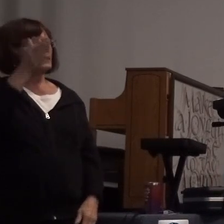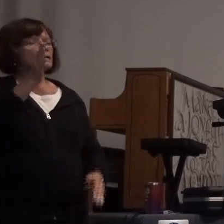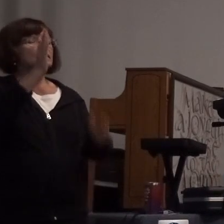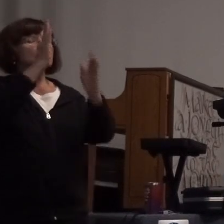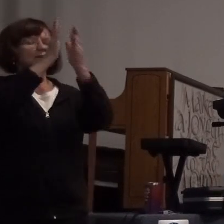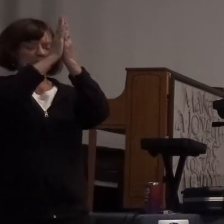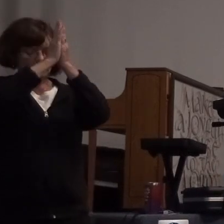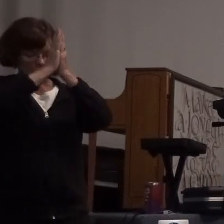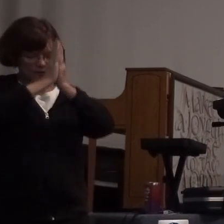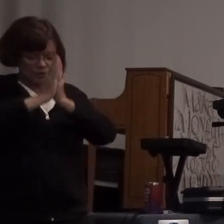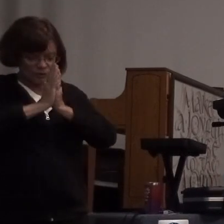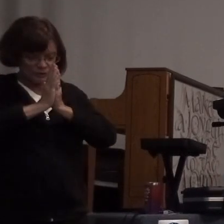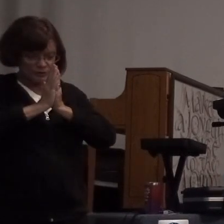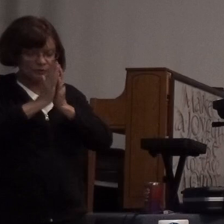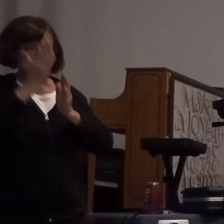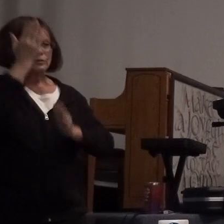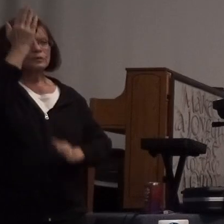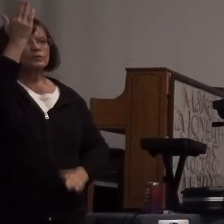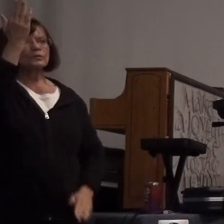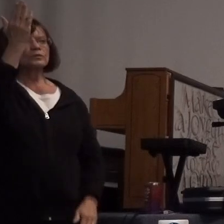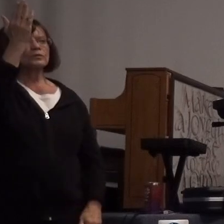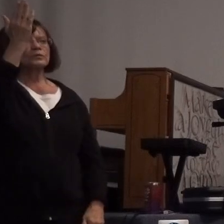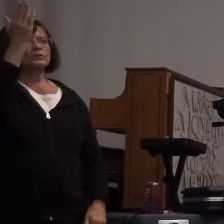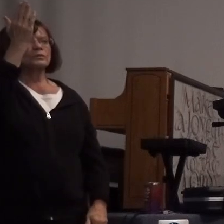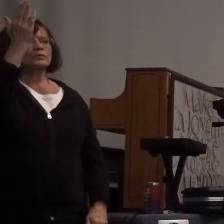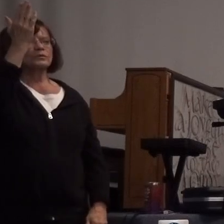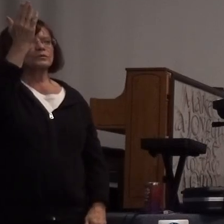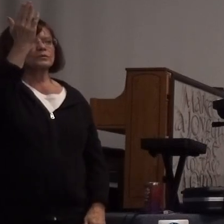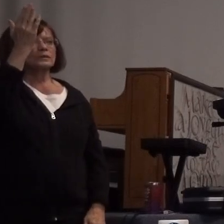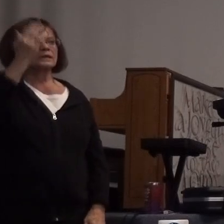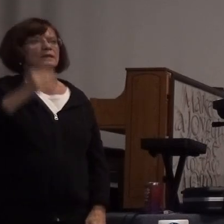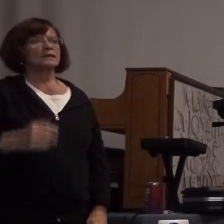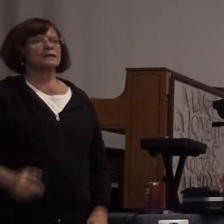I will adore you.